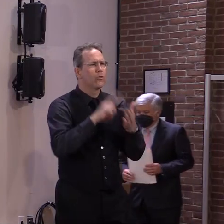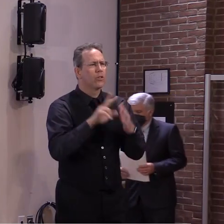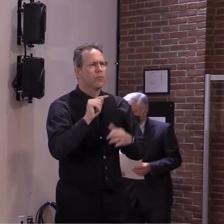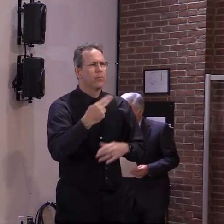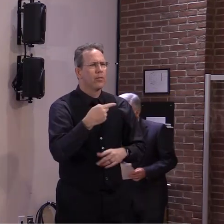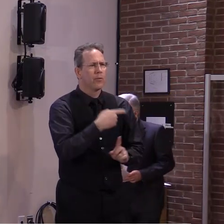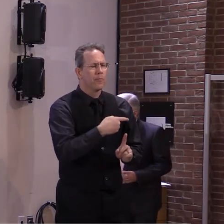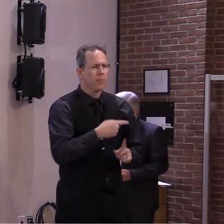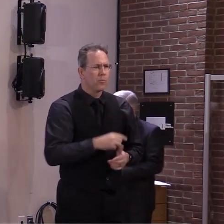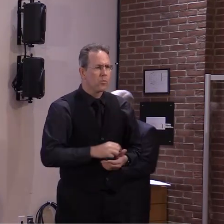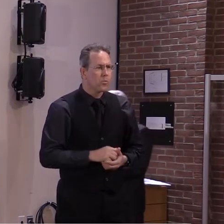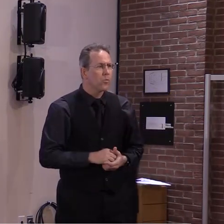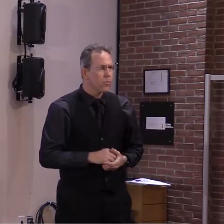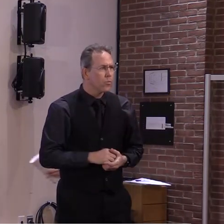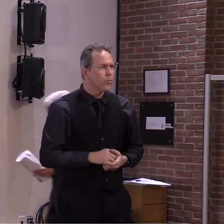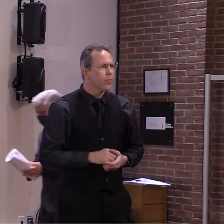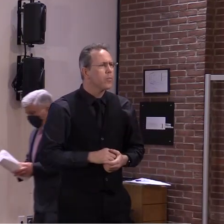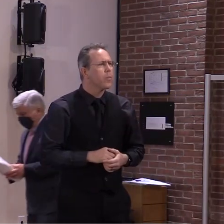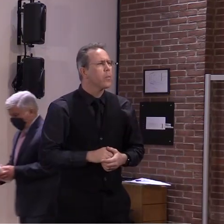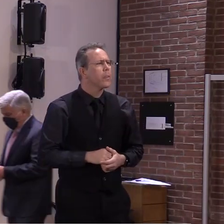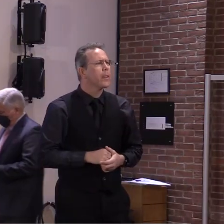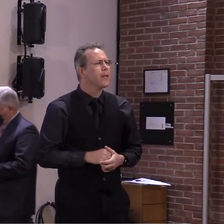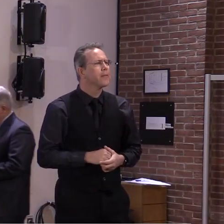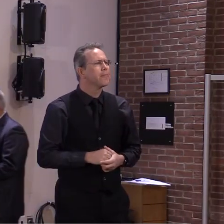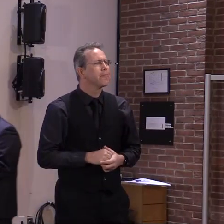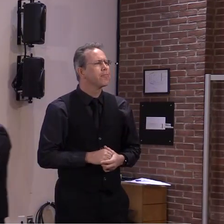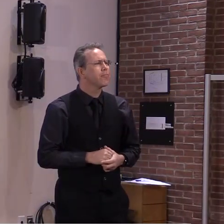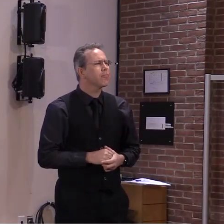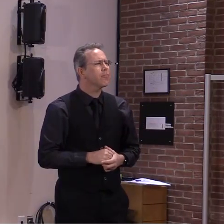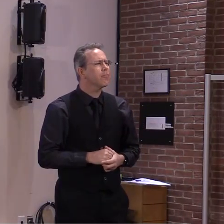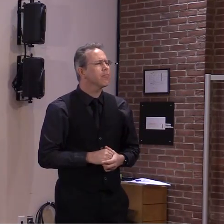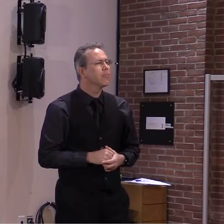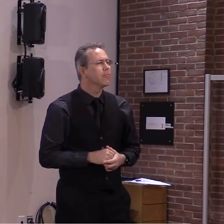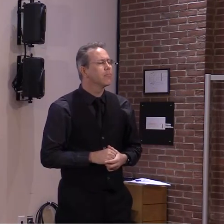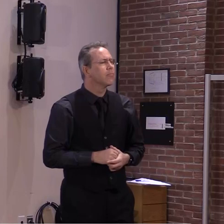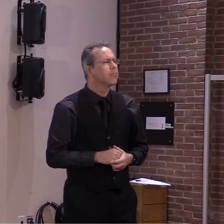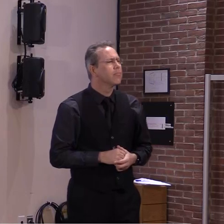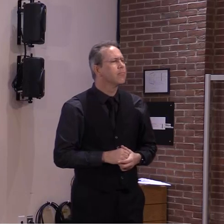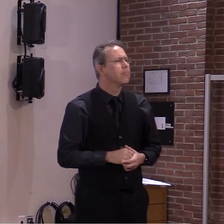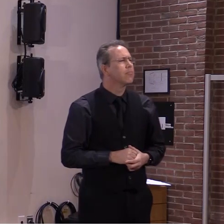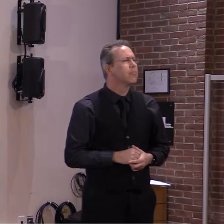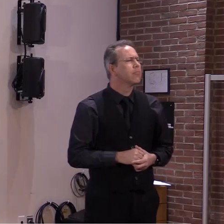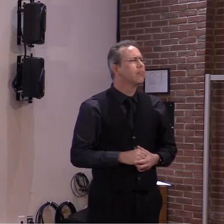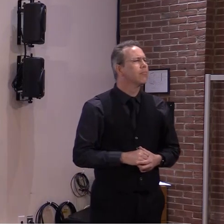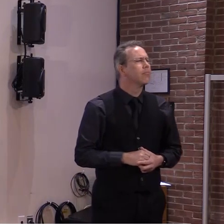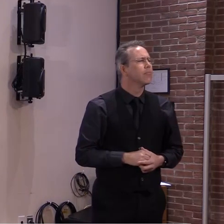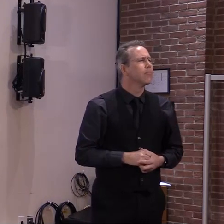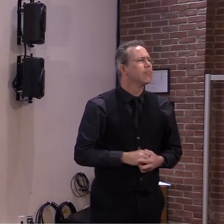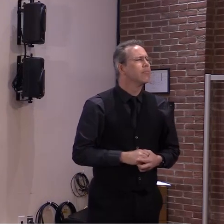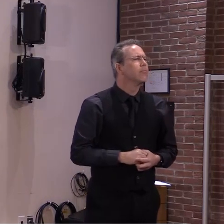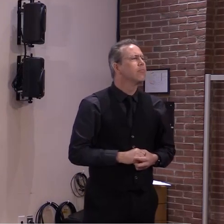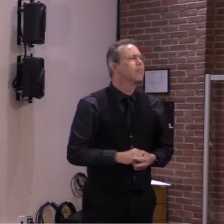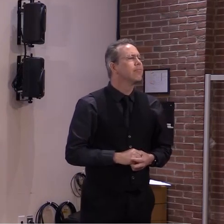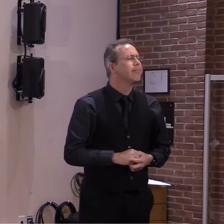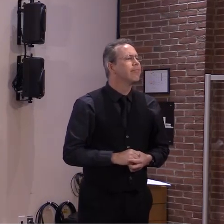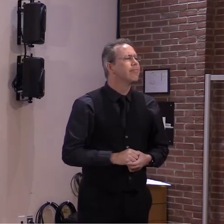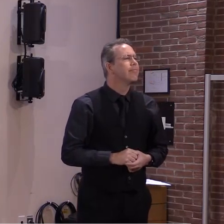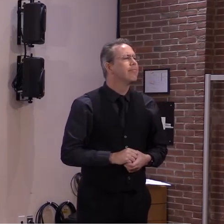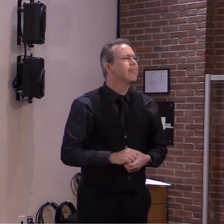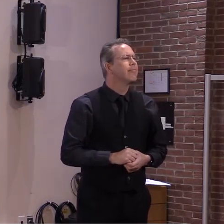County. What vaccine variety is being administered and how many doses will be available,